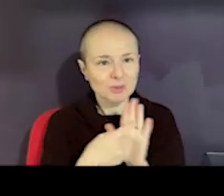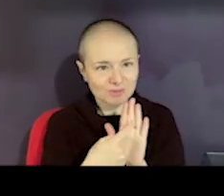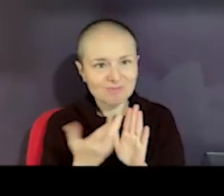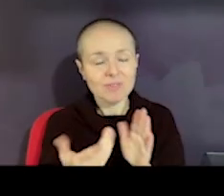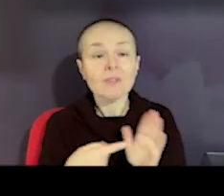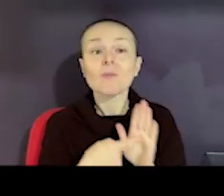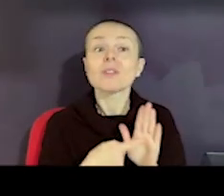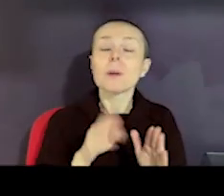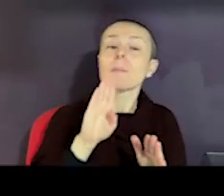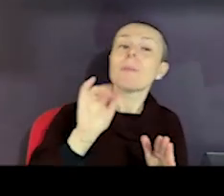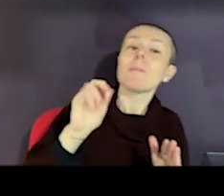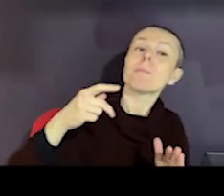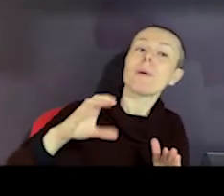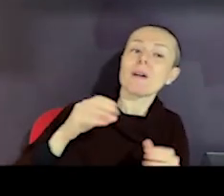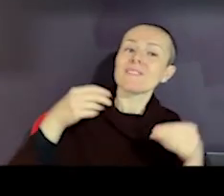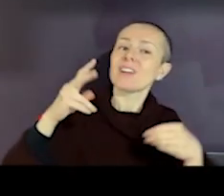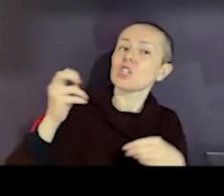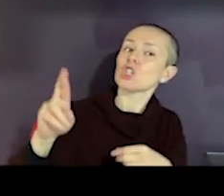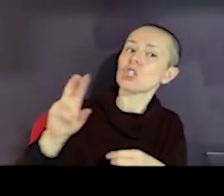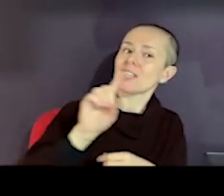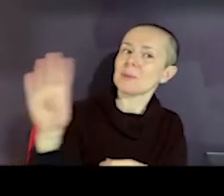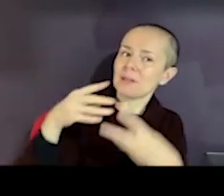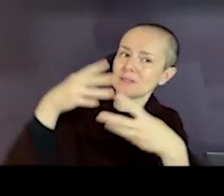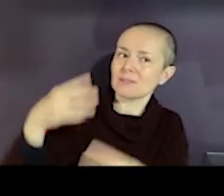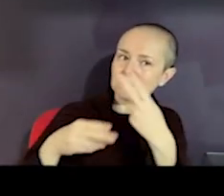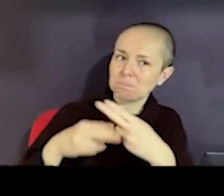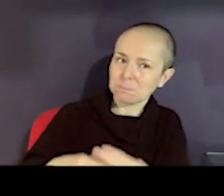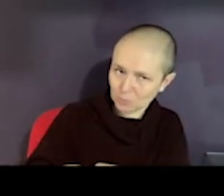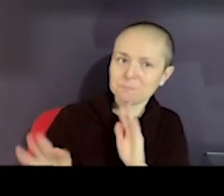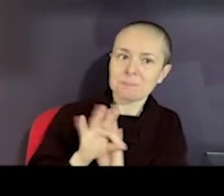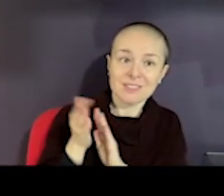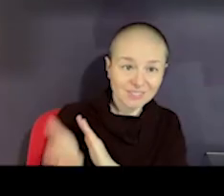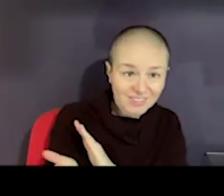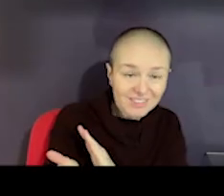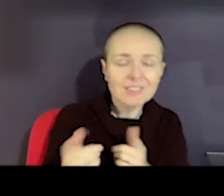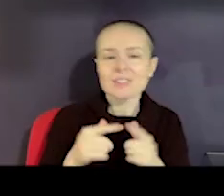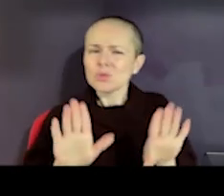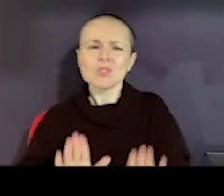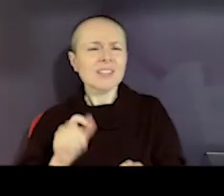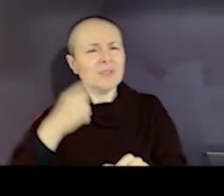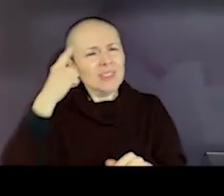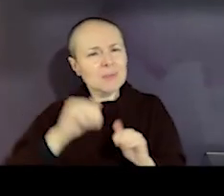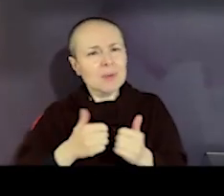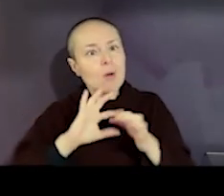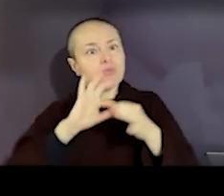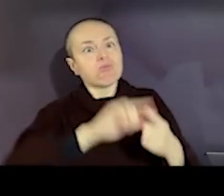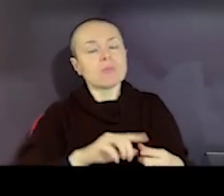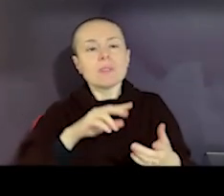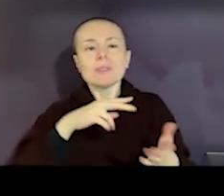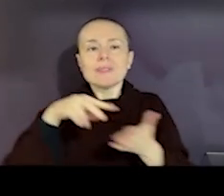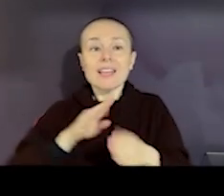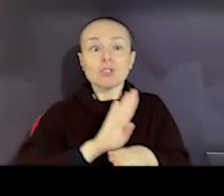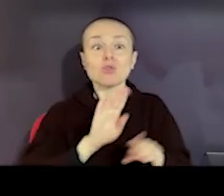BIPOC vendor database that you can use, right? So these are great to think about. How can we change culture within the dance industry? How can we